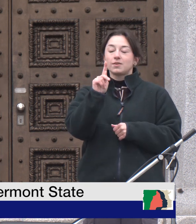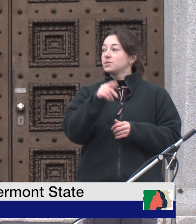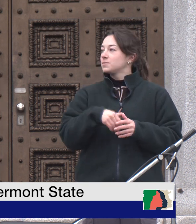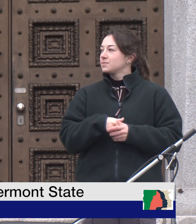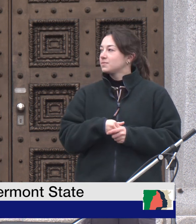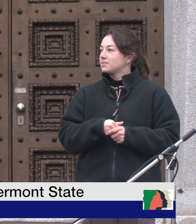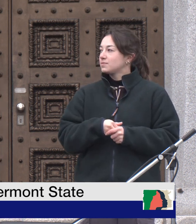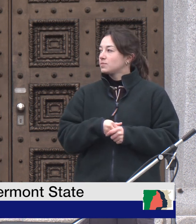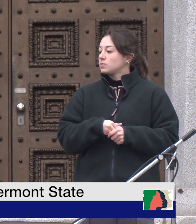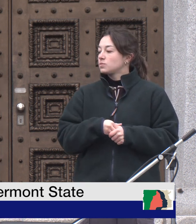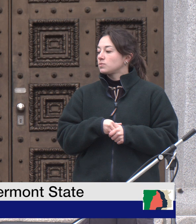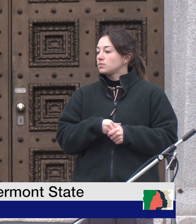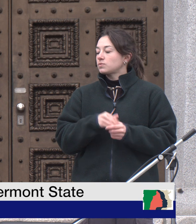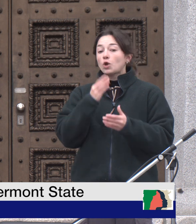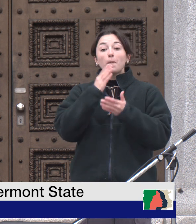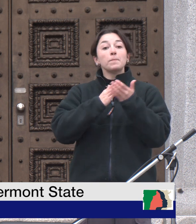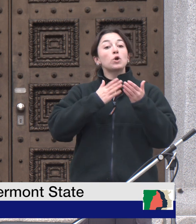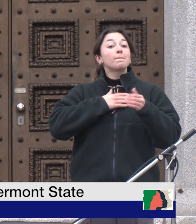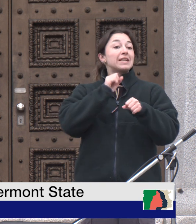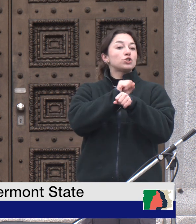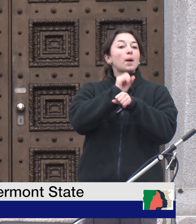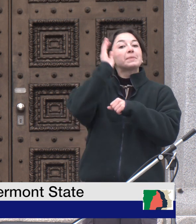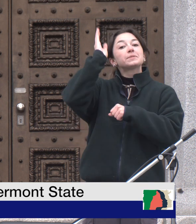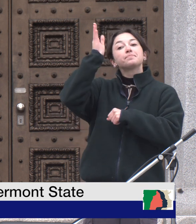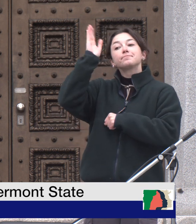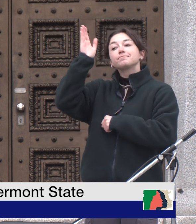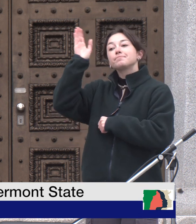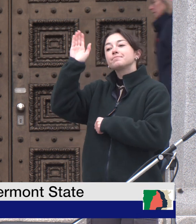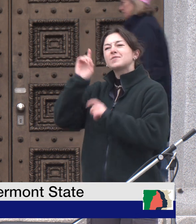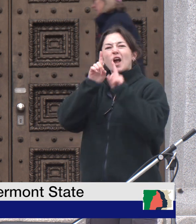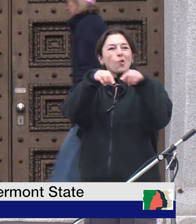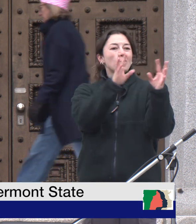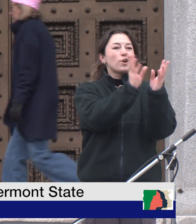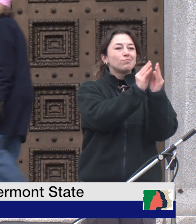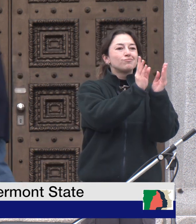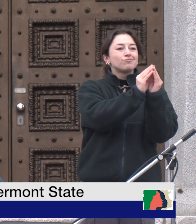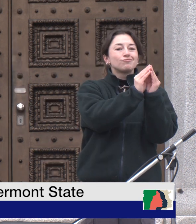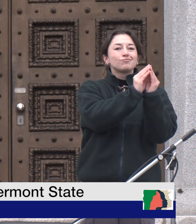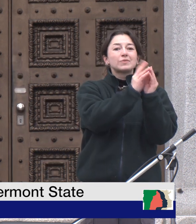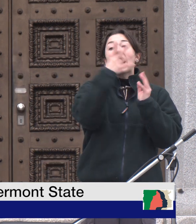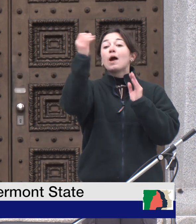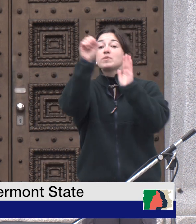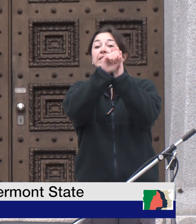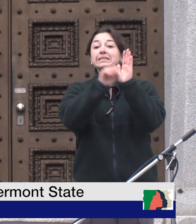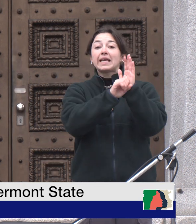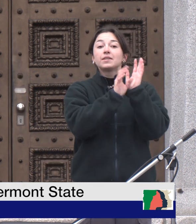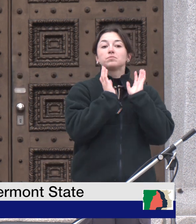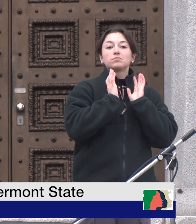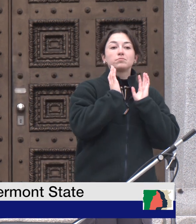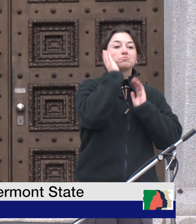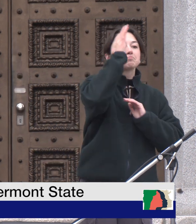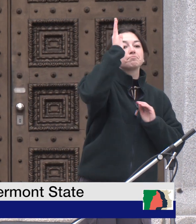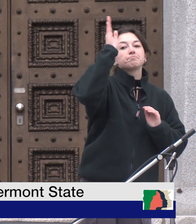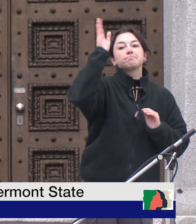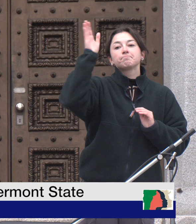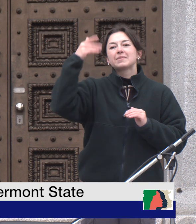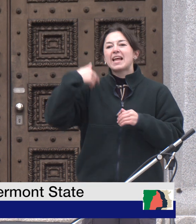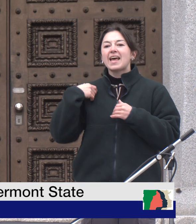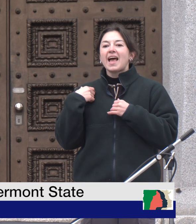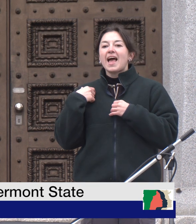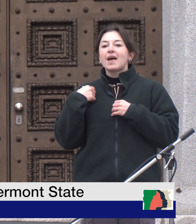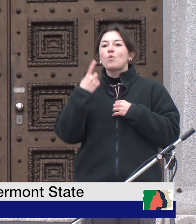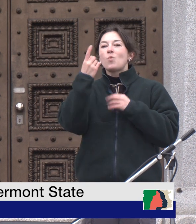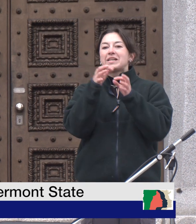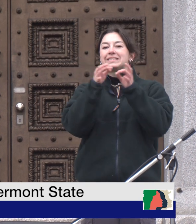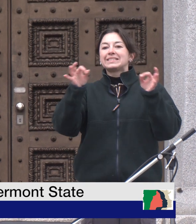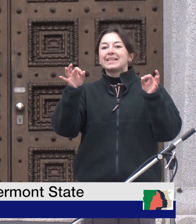Part of my job is giving speeches. I go to conferences and I talk to people outside of the state, and I have a line that's kind of a showstopper.